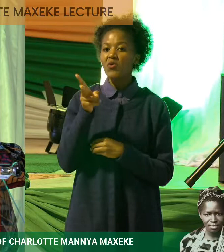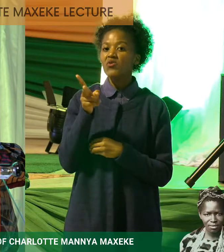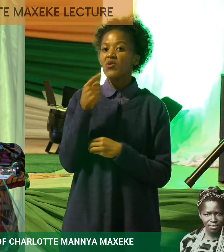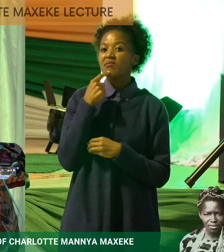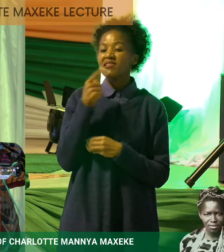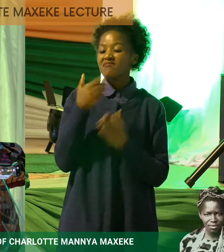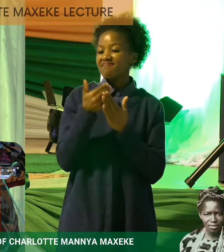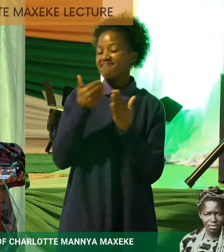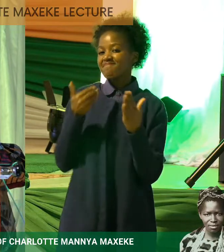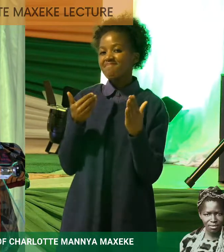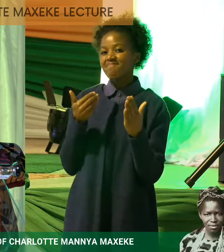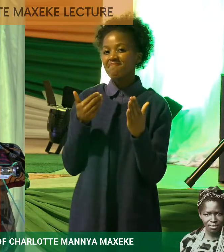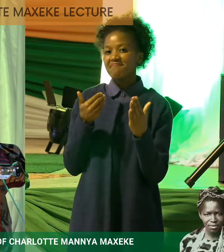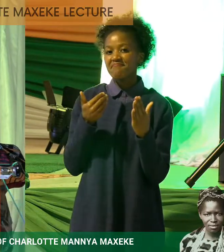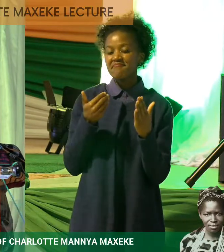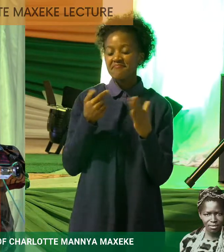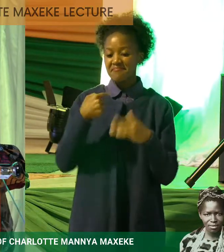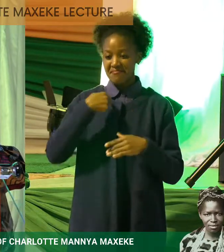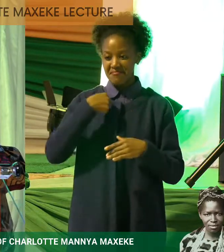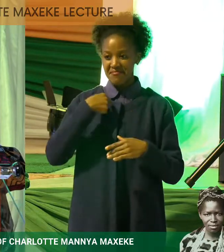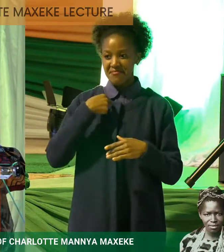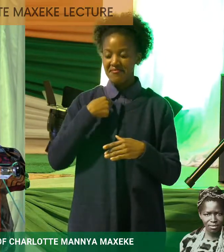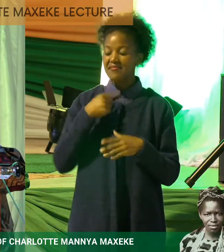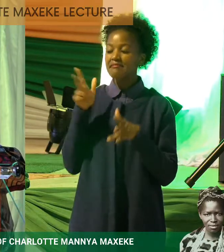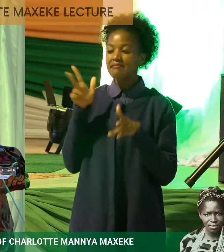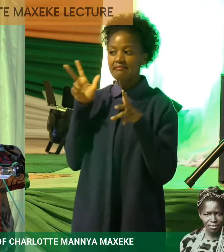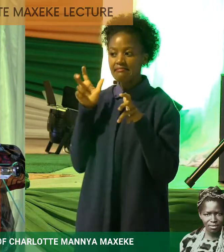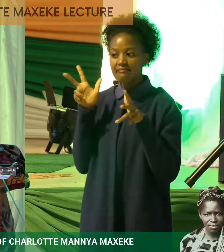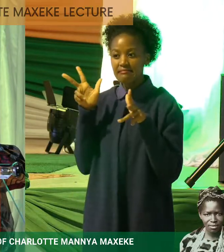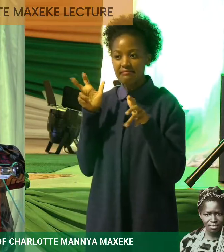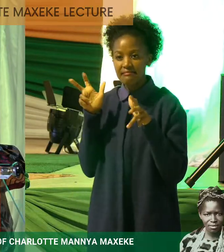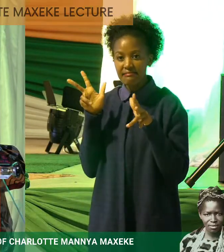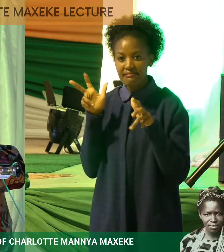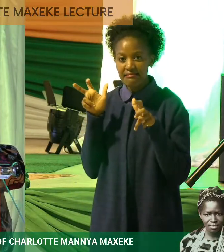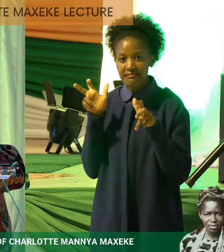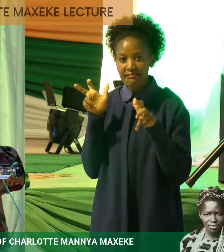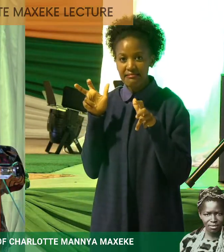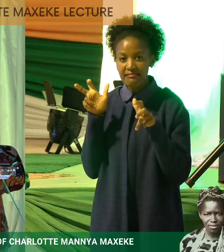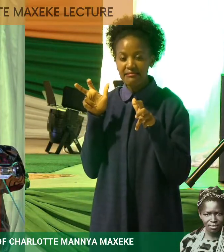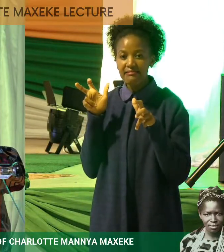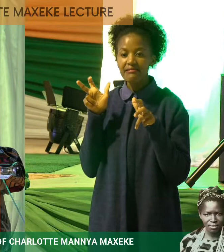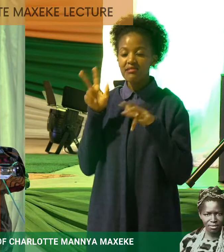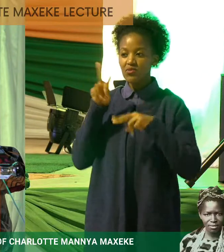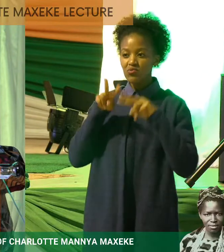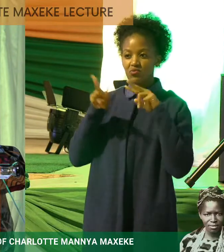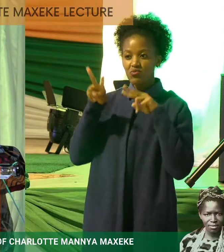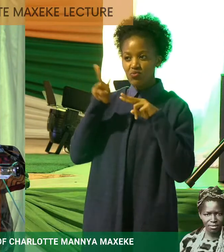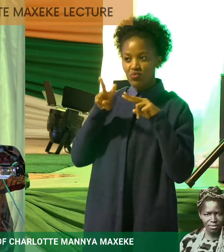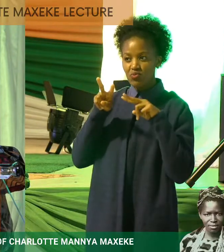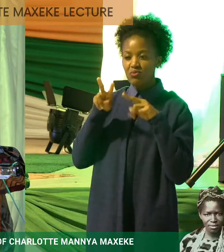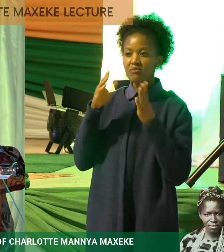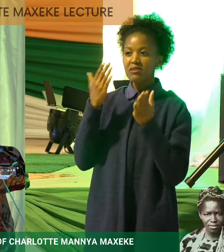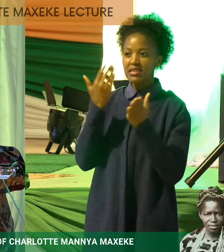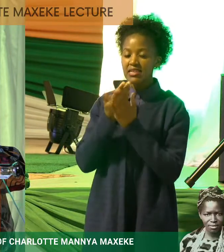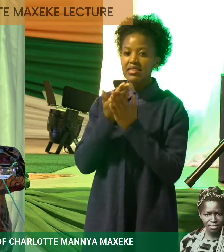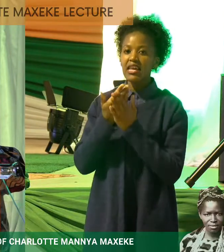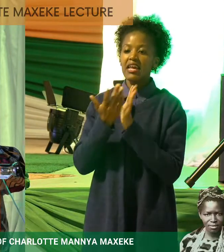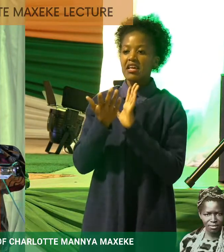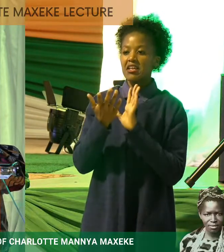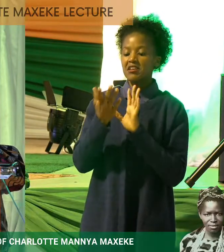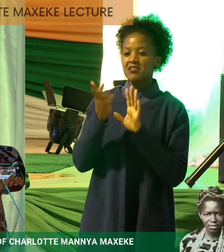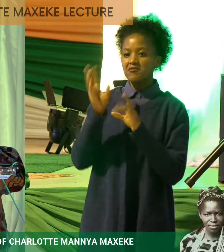on, Uguti, mine is to listen and to observe so that we can be able Uguti to be